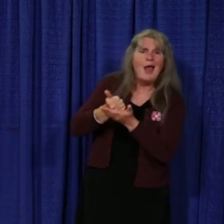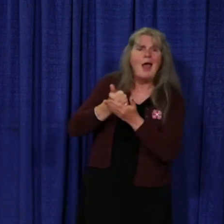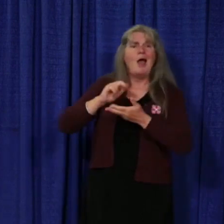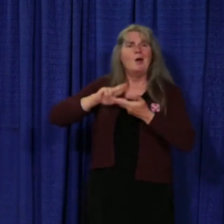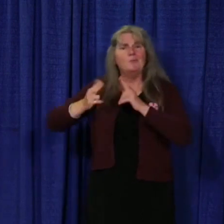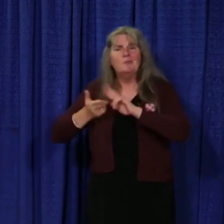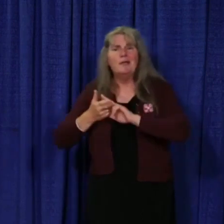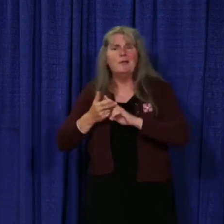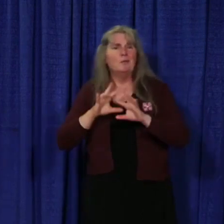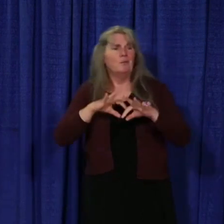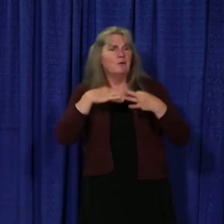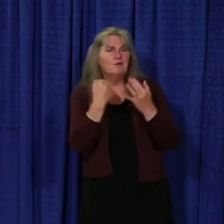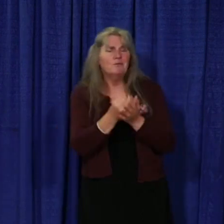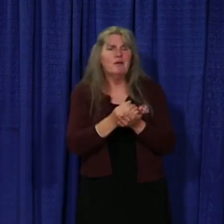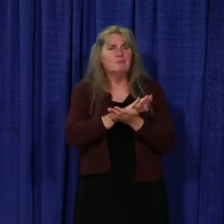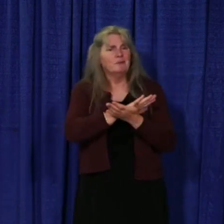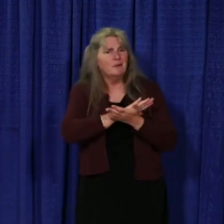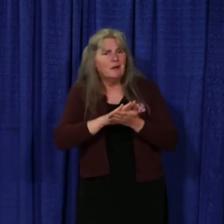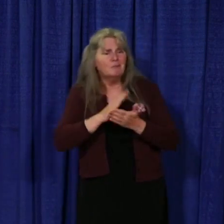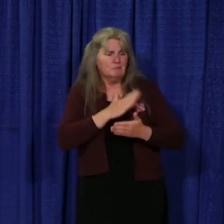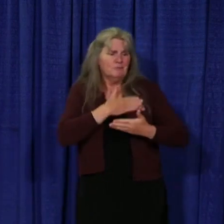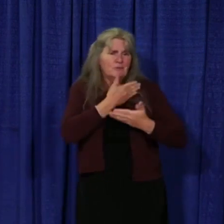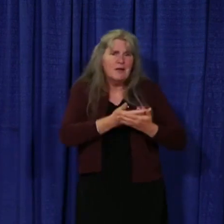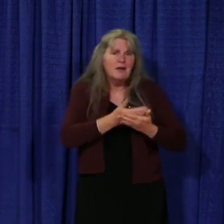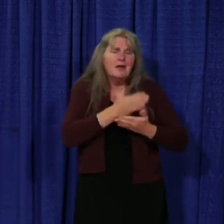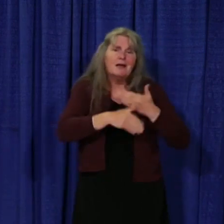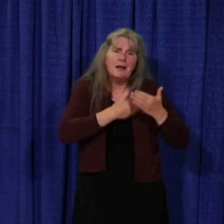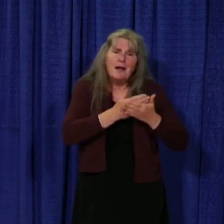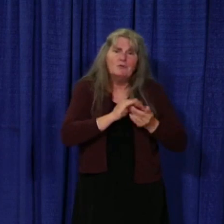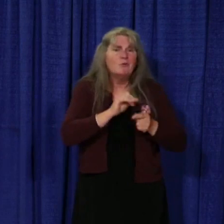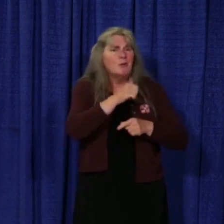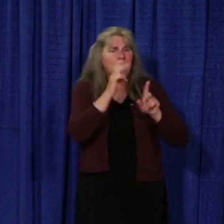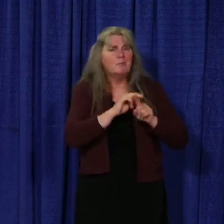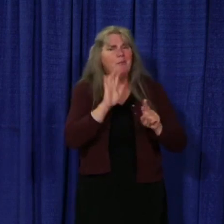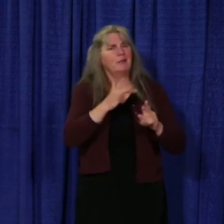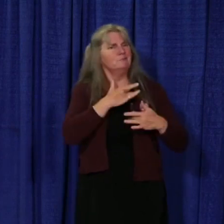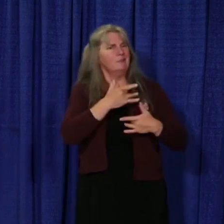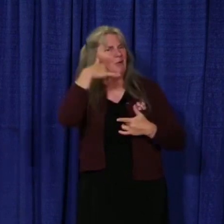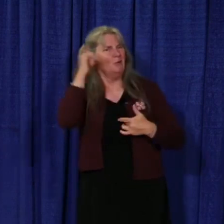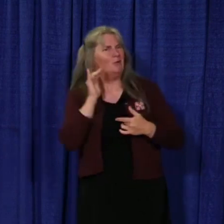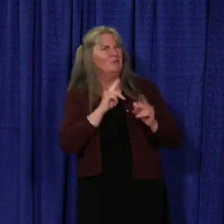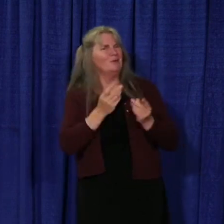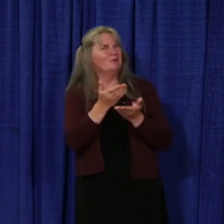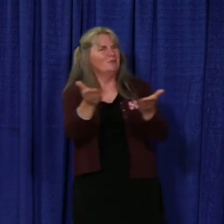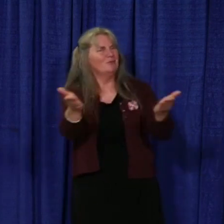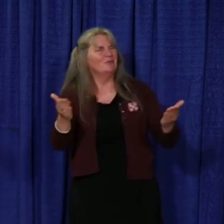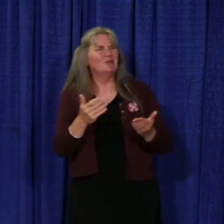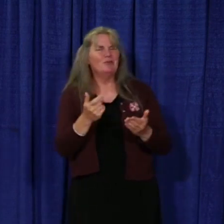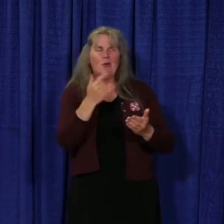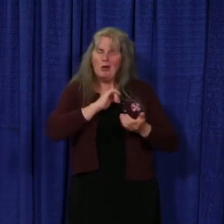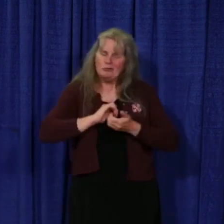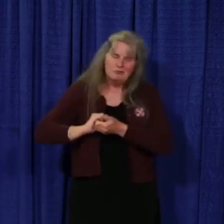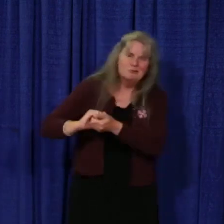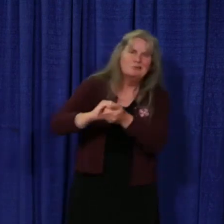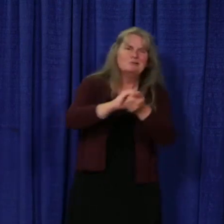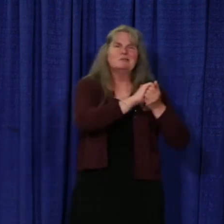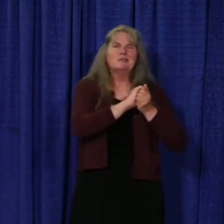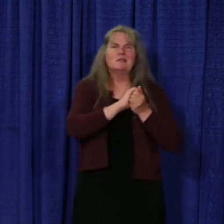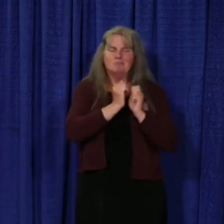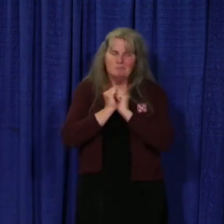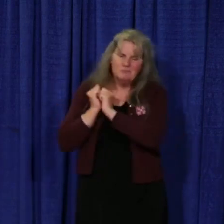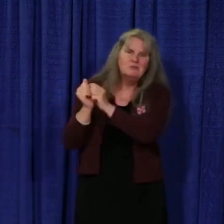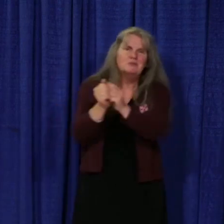out to your loved ones and be kind to others. It's the Yukon way. We are in this together, and we will get through this